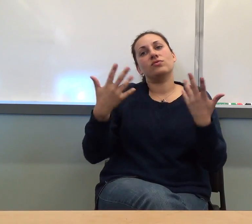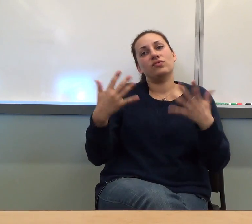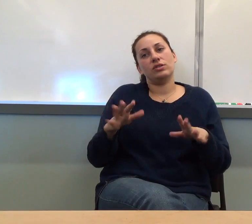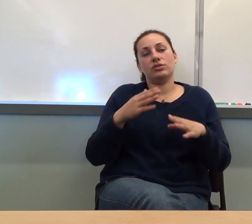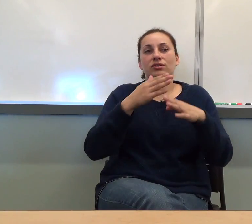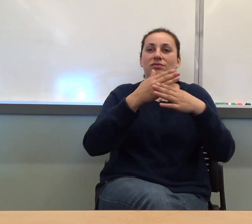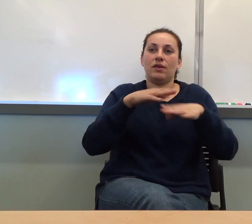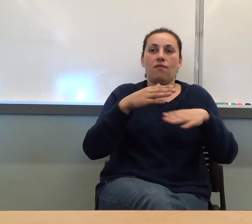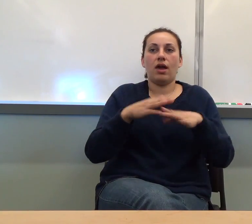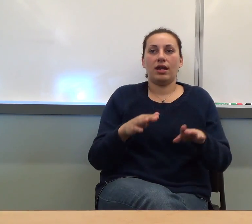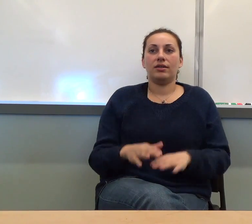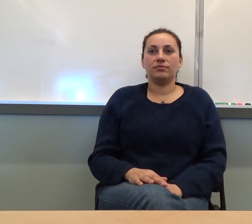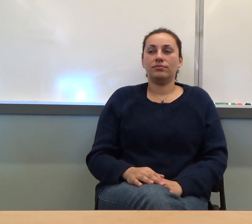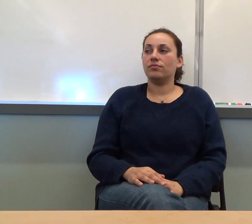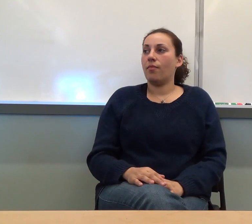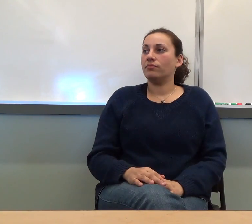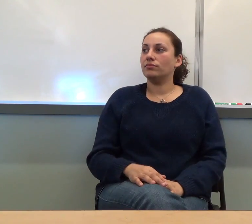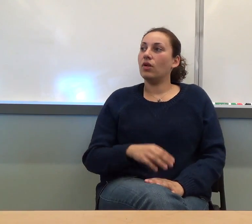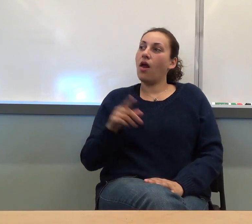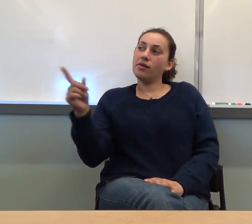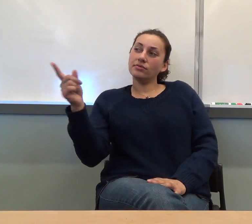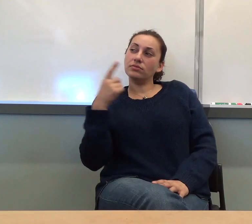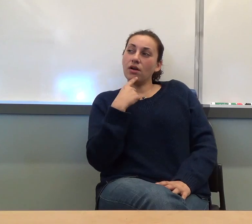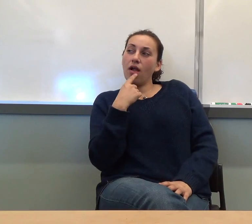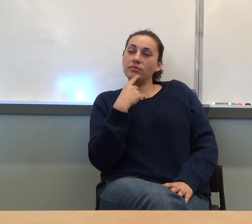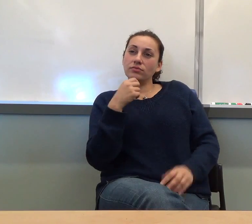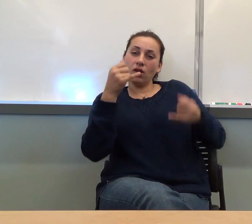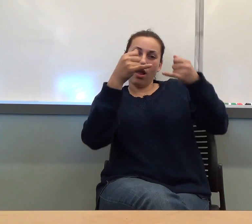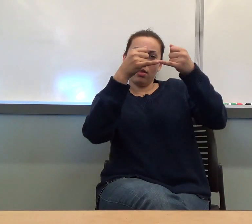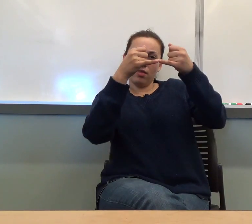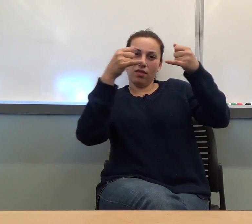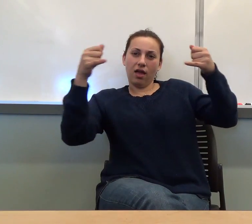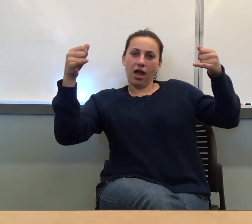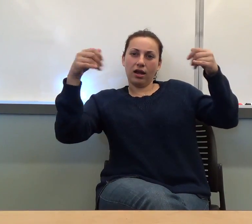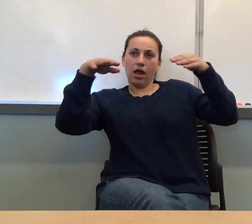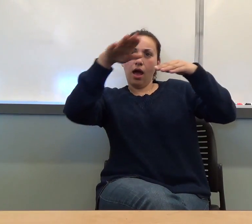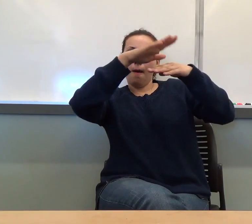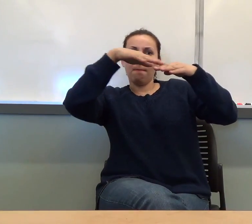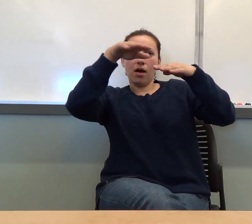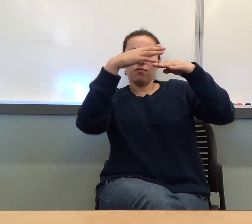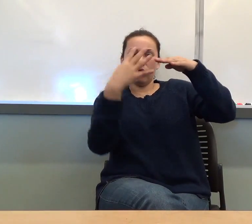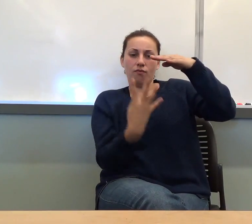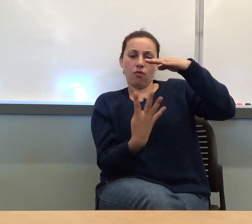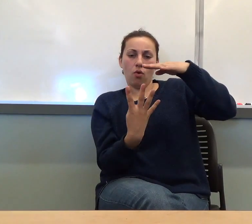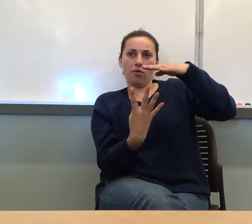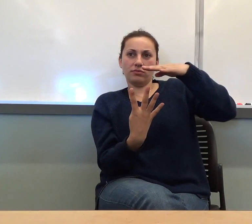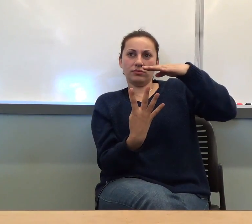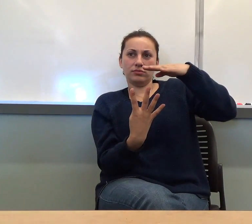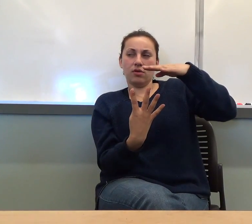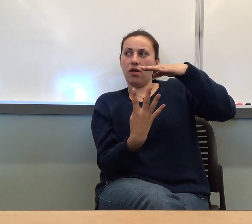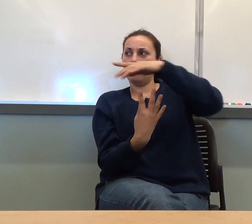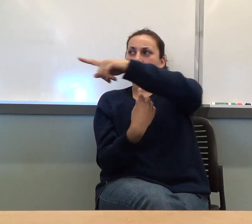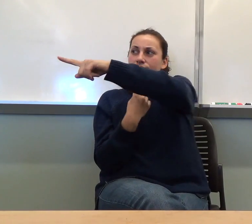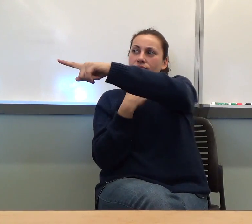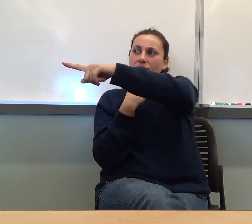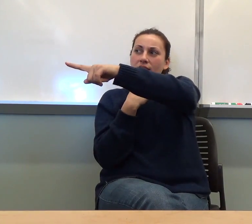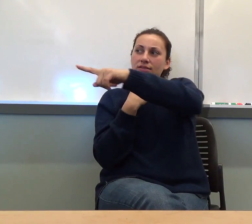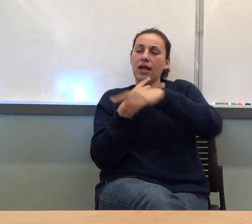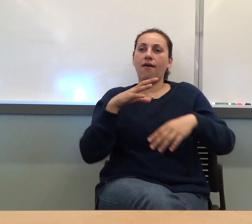don't put a line above the 4 to make a repeater, because they ask for find the answer to the nearest hundredth. Right, so they want it